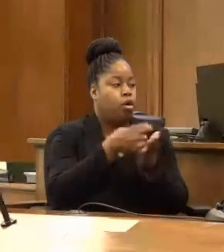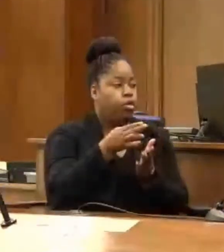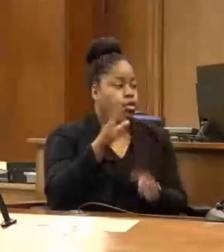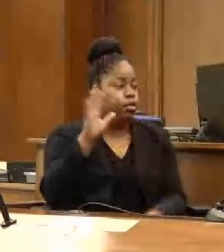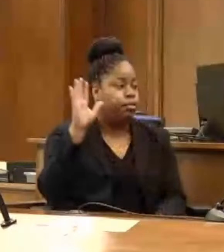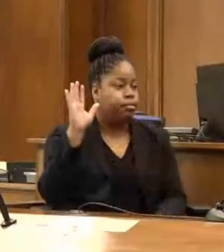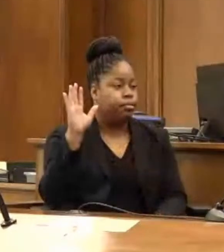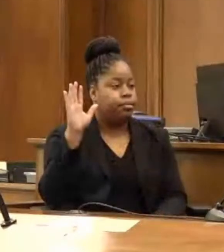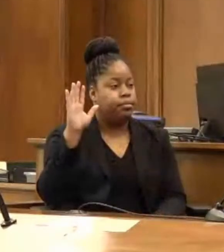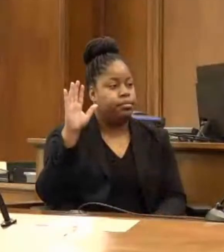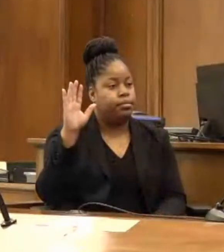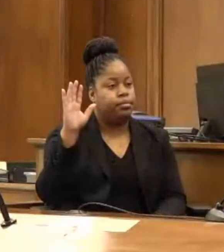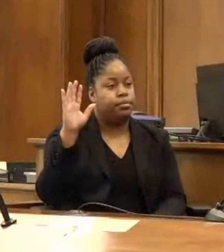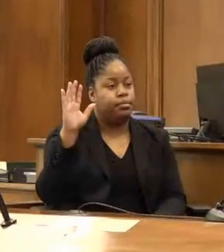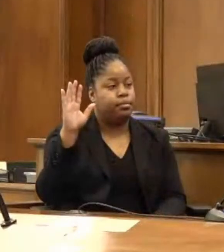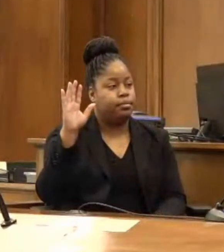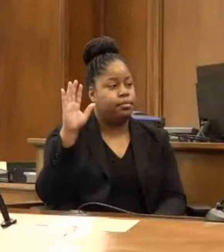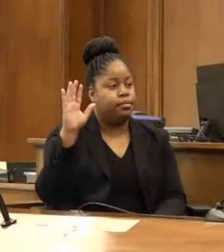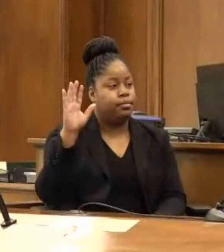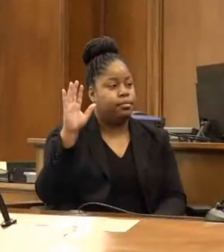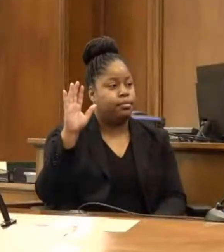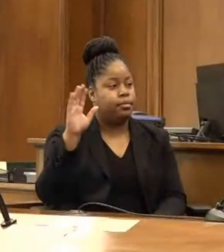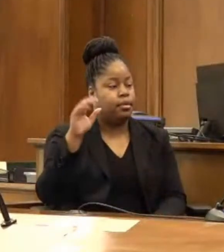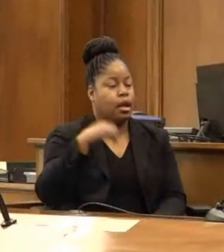and nothing but the truth. So,